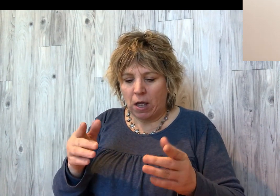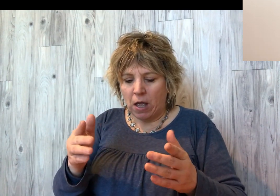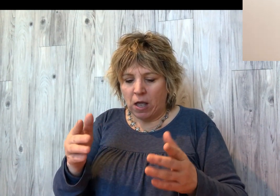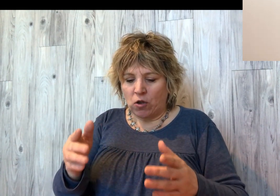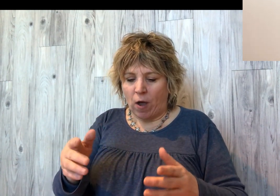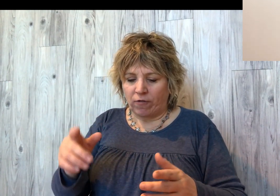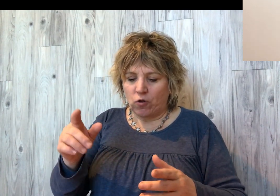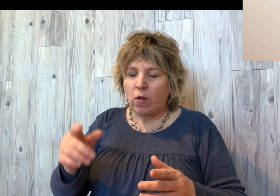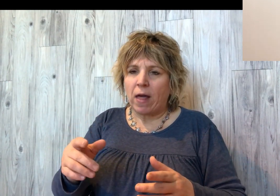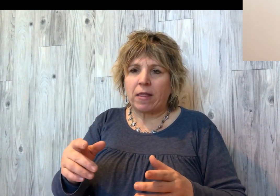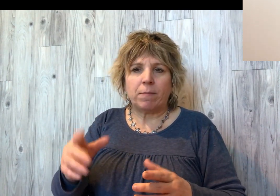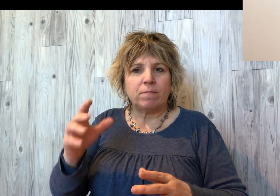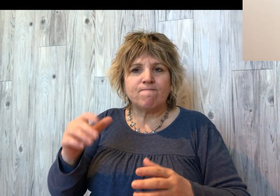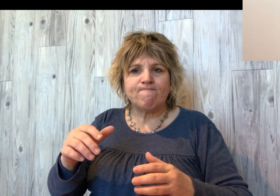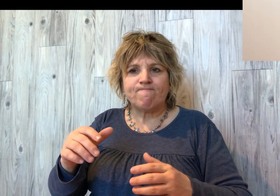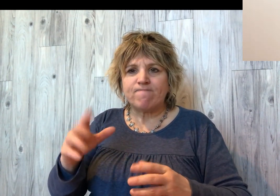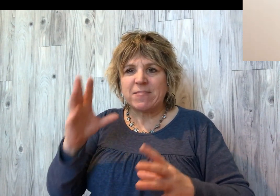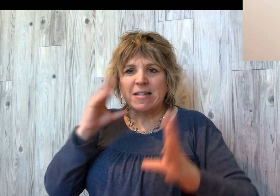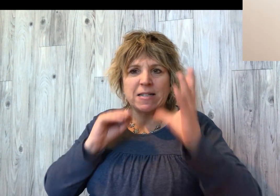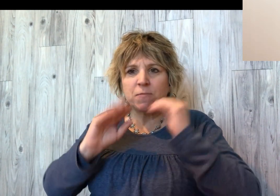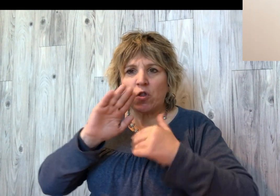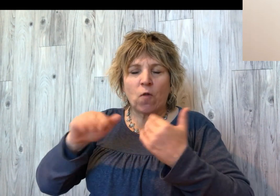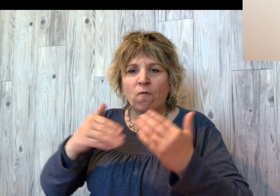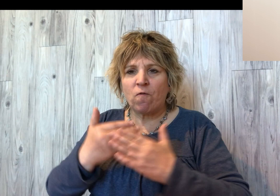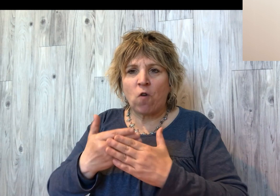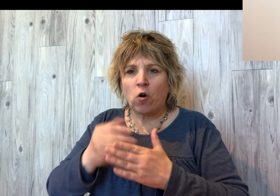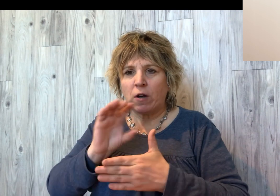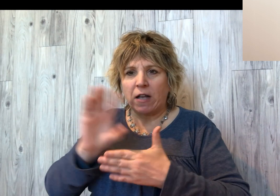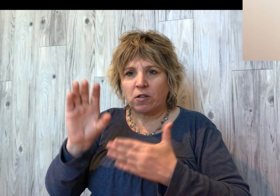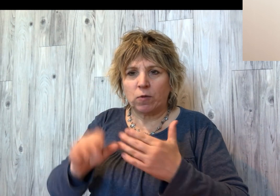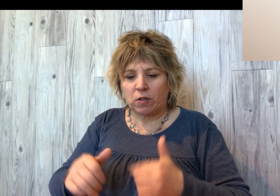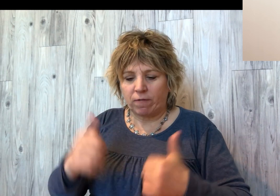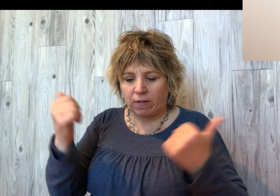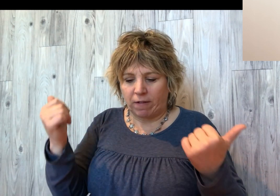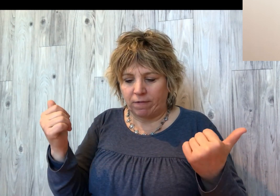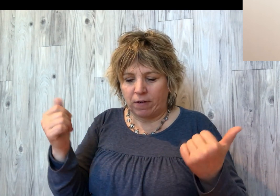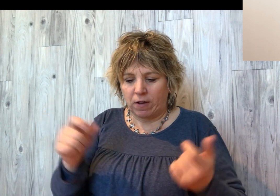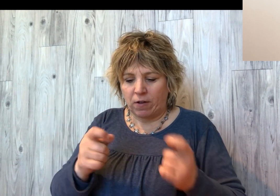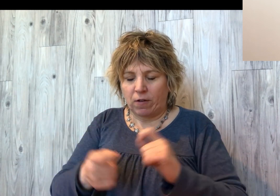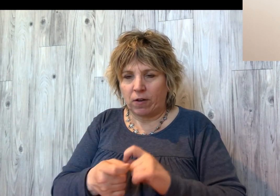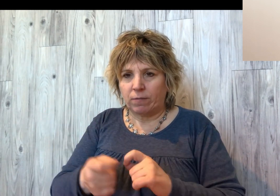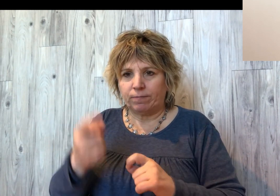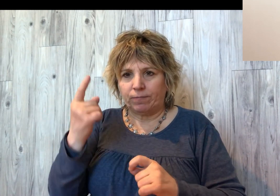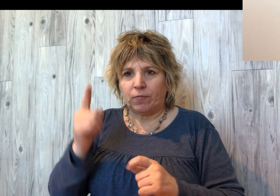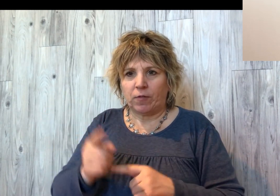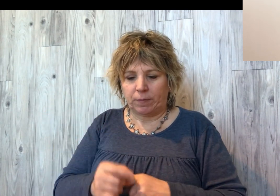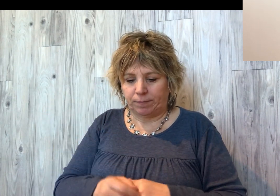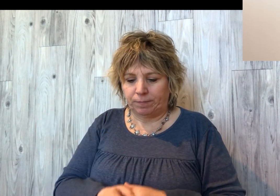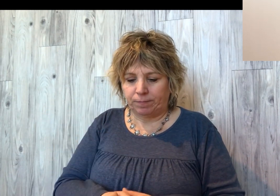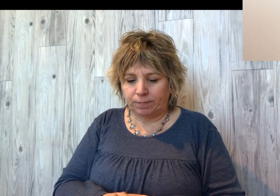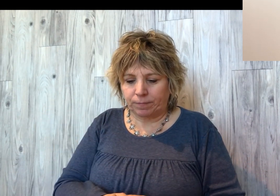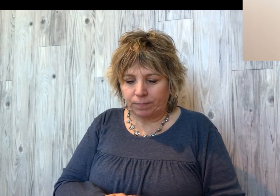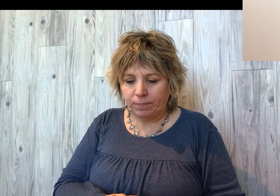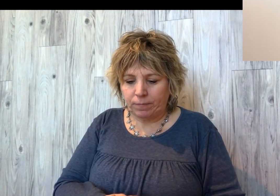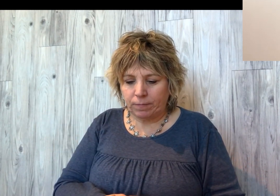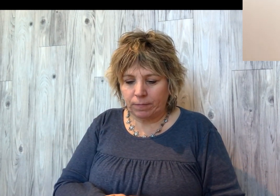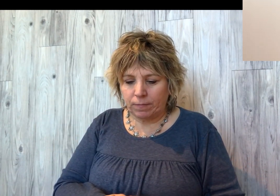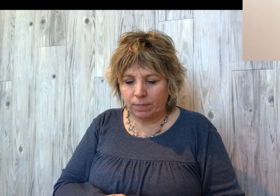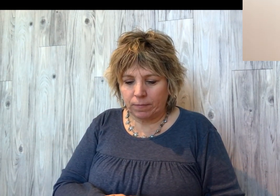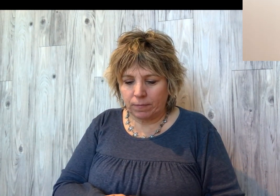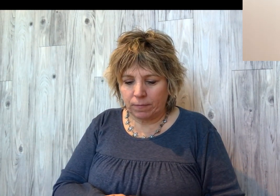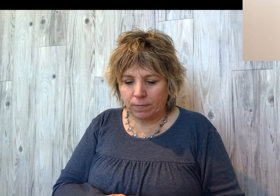them face the full consequences of life, or they will never change. But here, let me talk to you about this for a second.